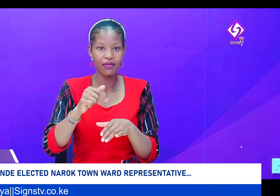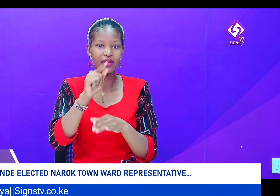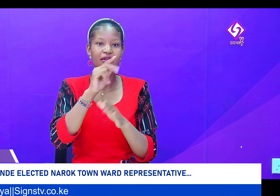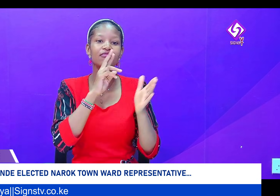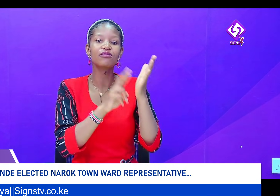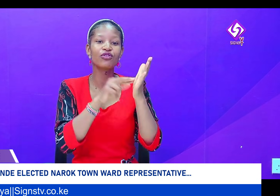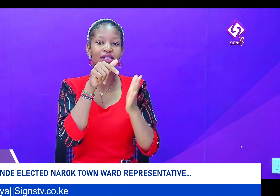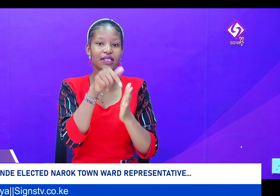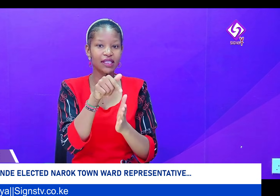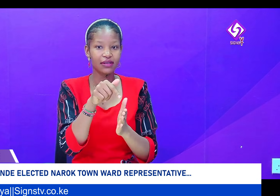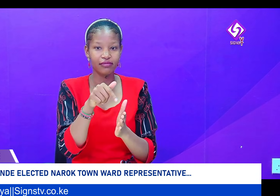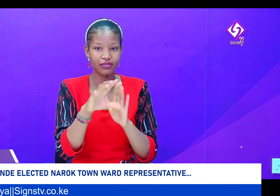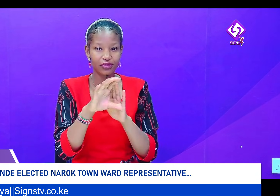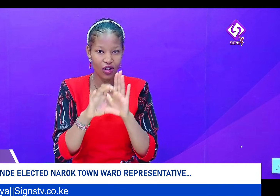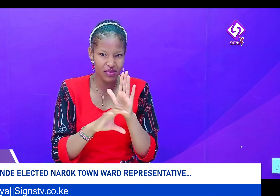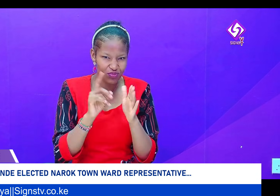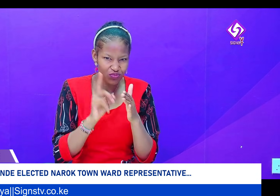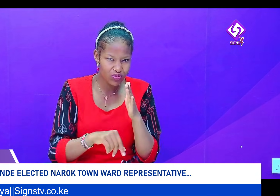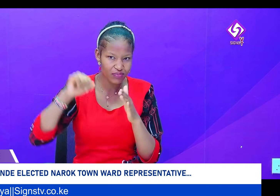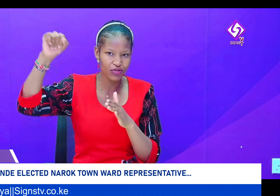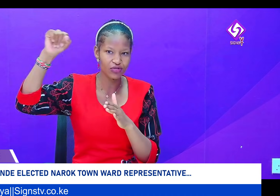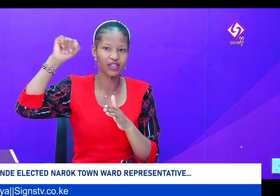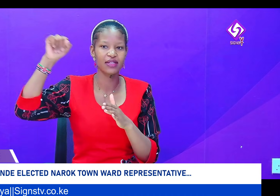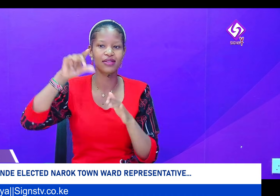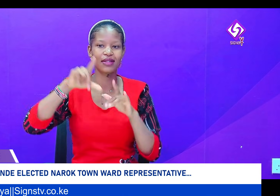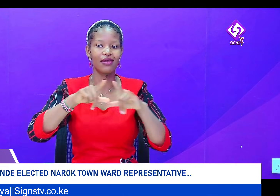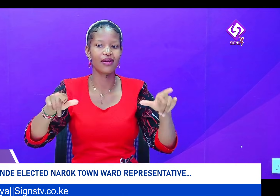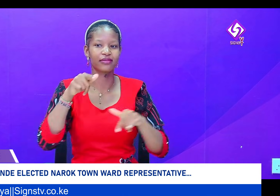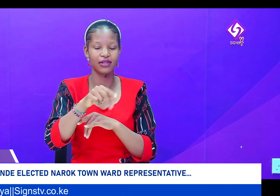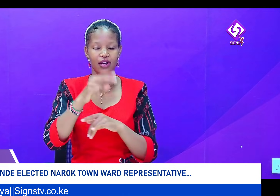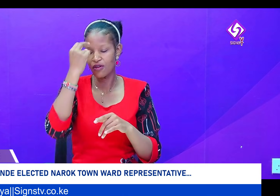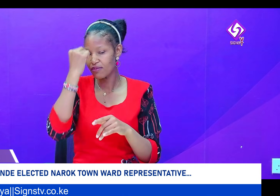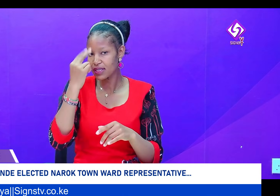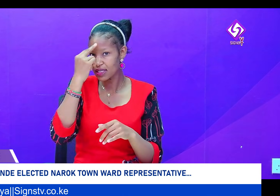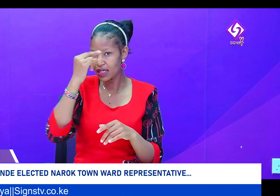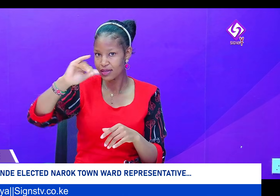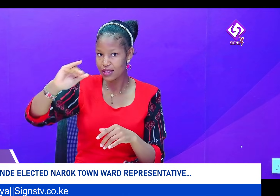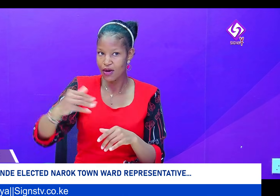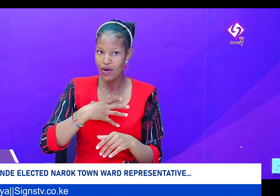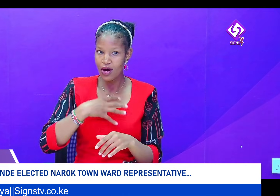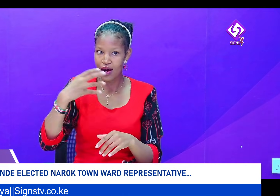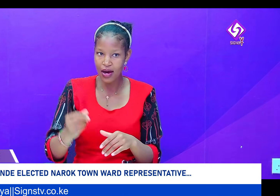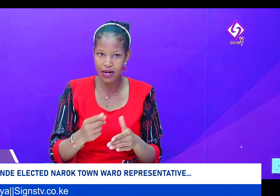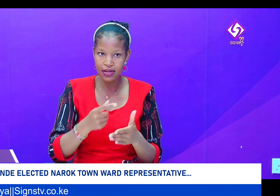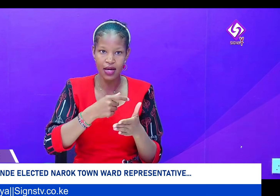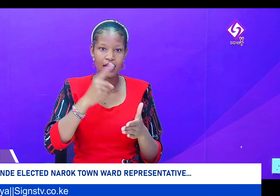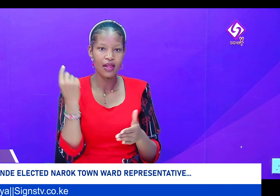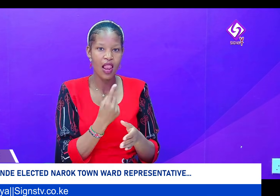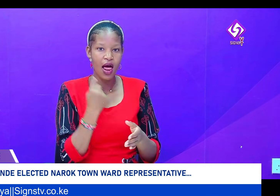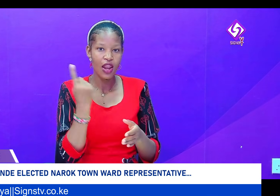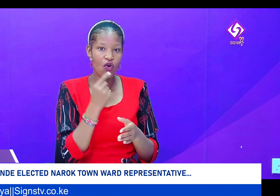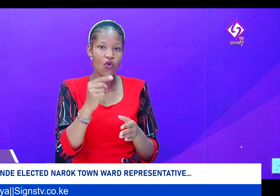This result reflects the competitive political landscape in Narok Town and signals a potential new